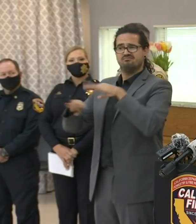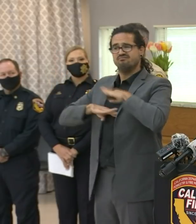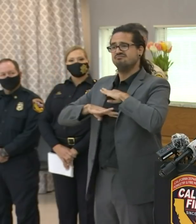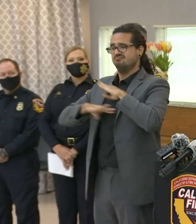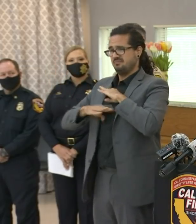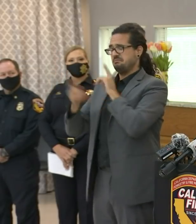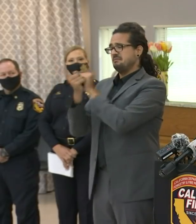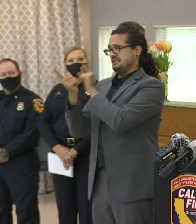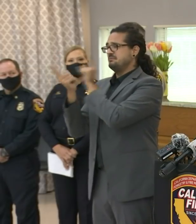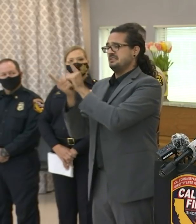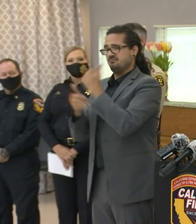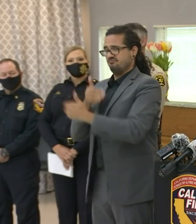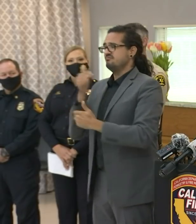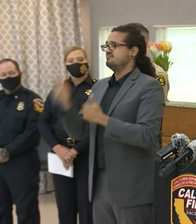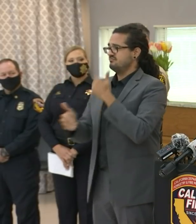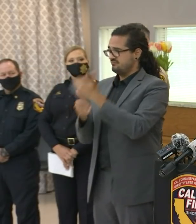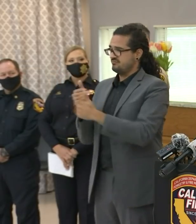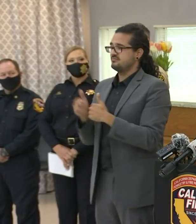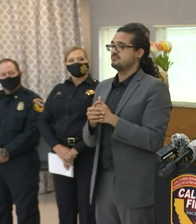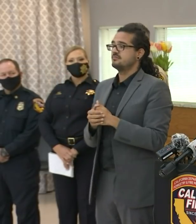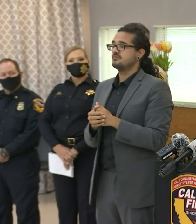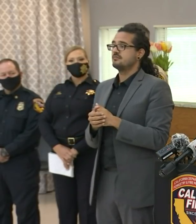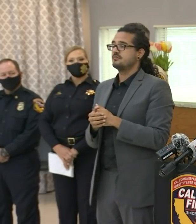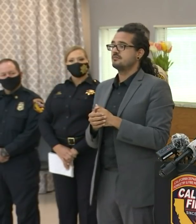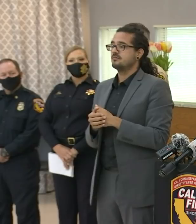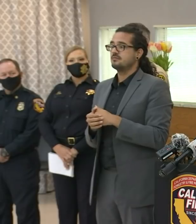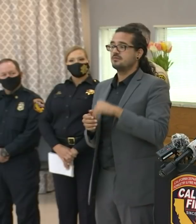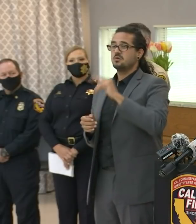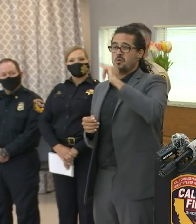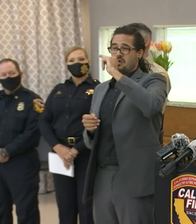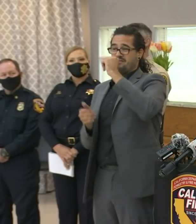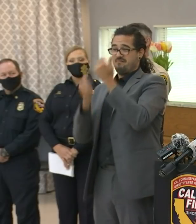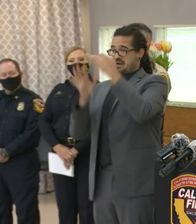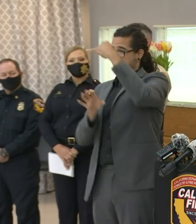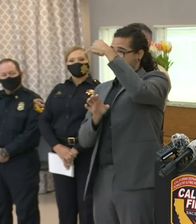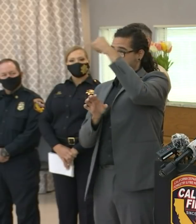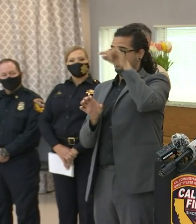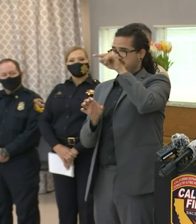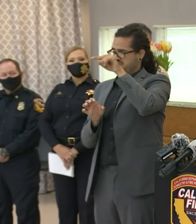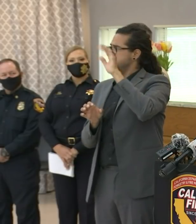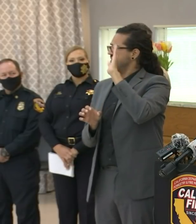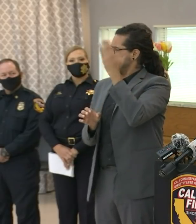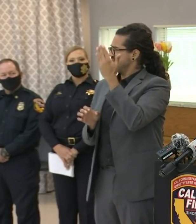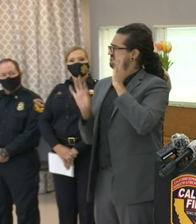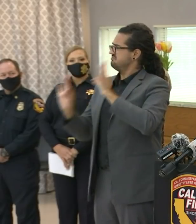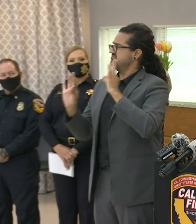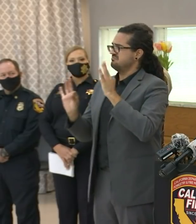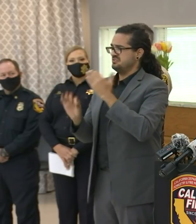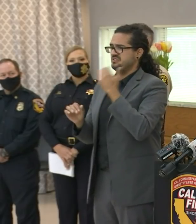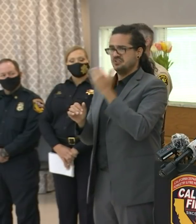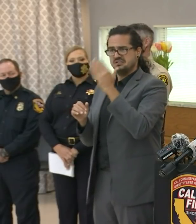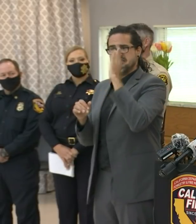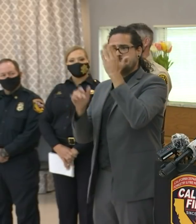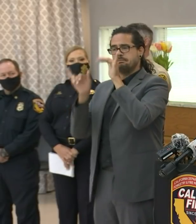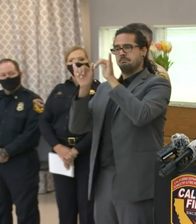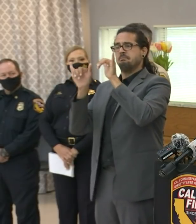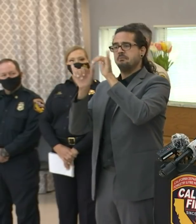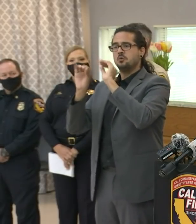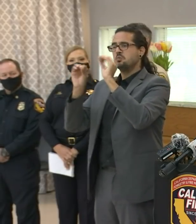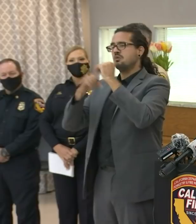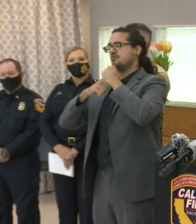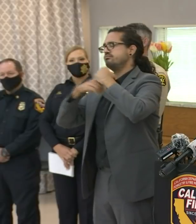far as the fire has stayed within its same control area. Really haven't seen a lot of